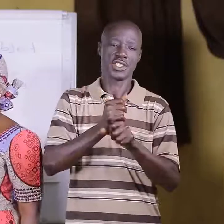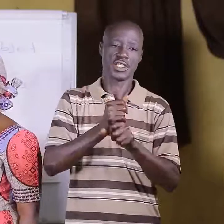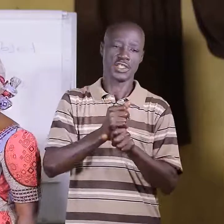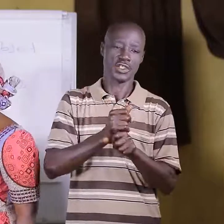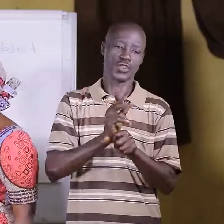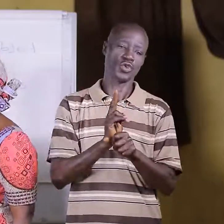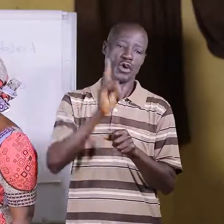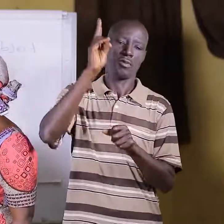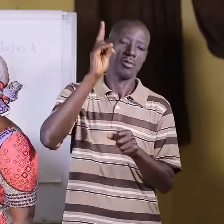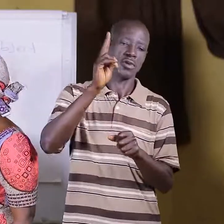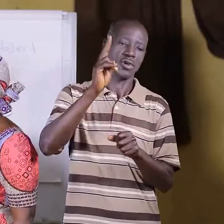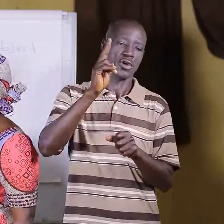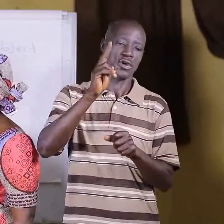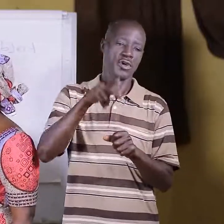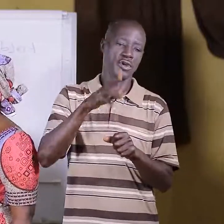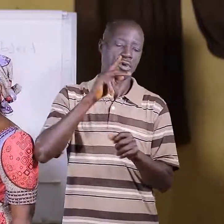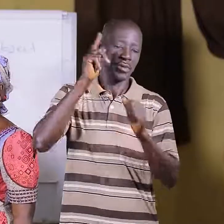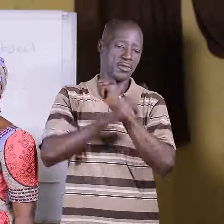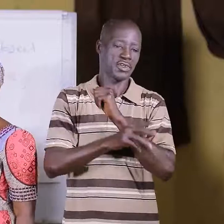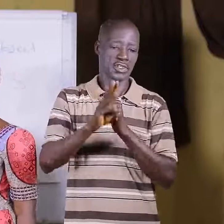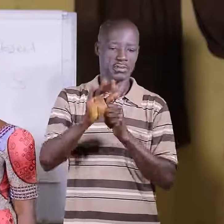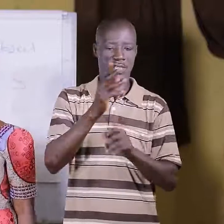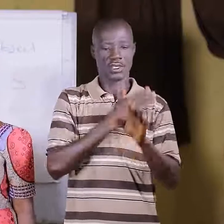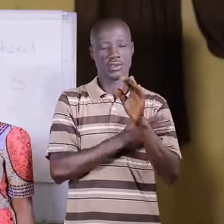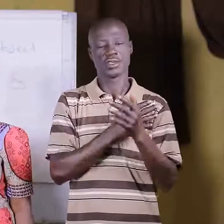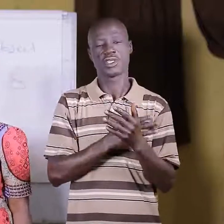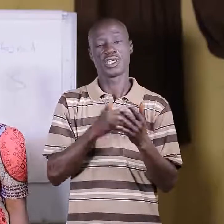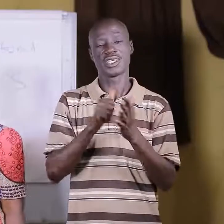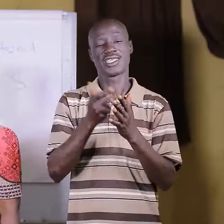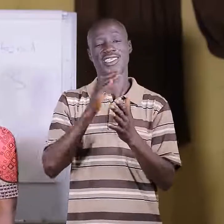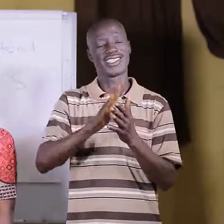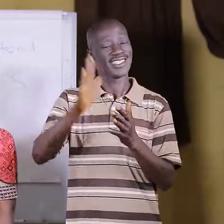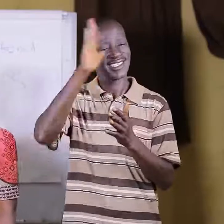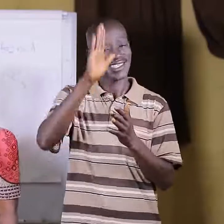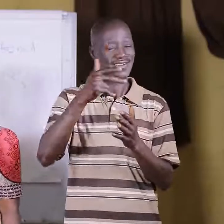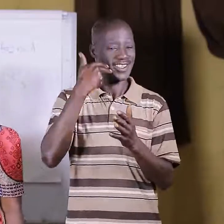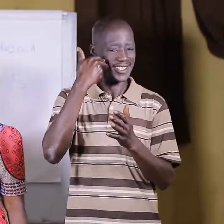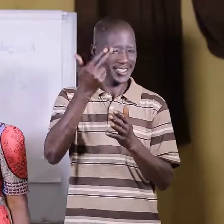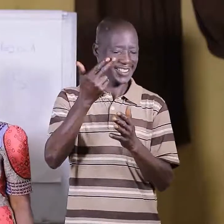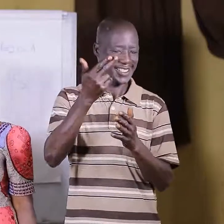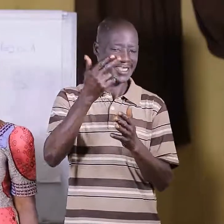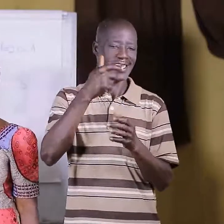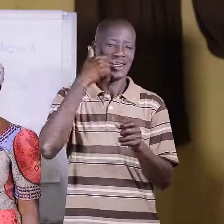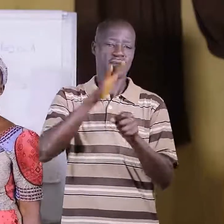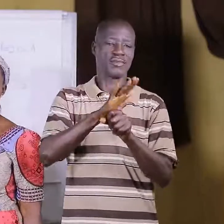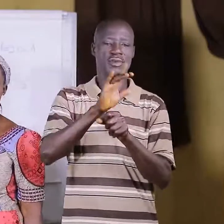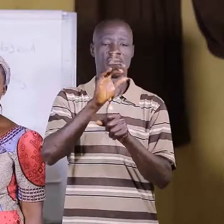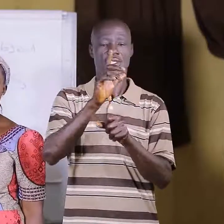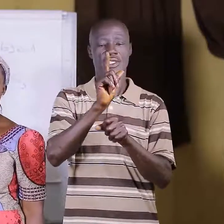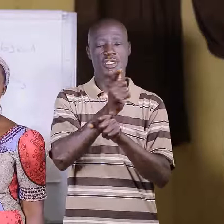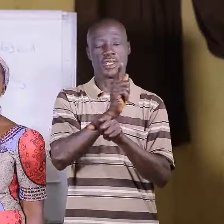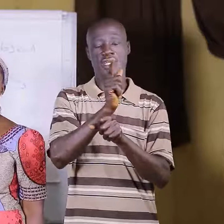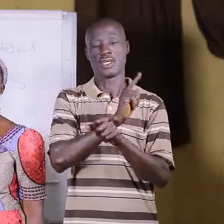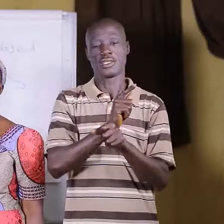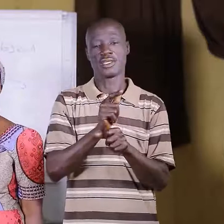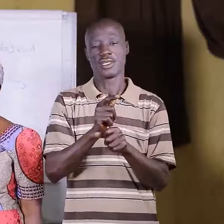were actually punished by God. And you tend to see that these people were not able to see the promised land.